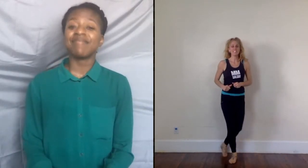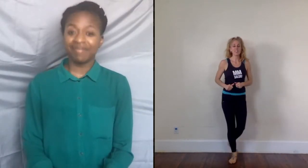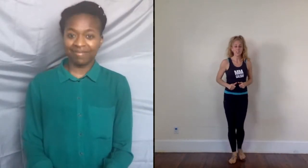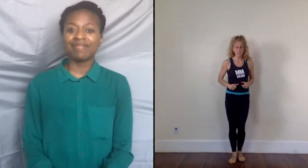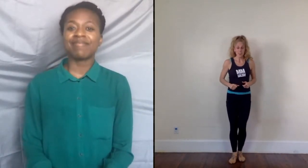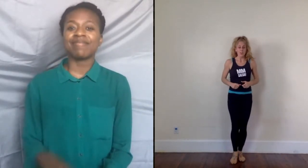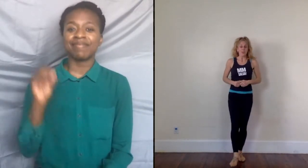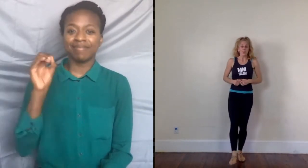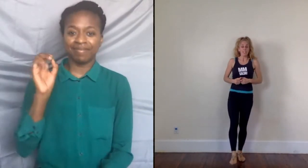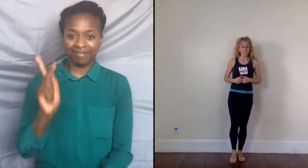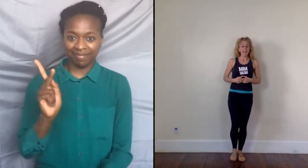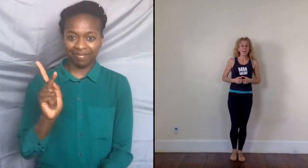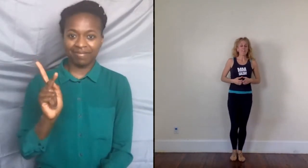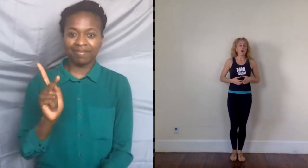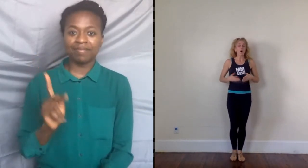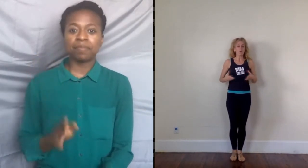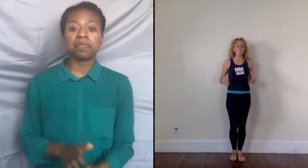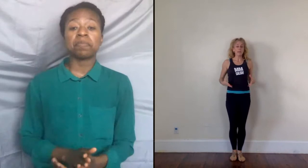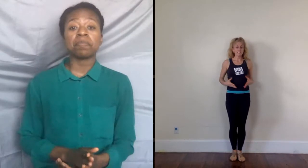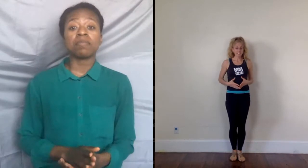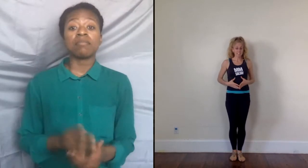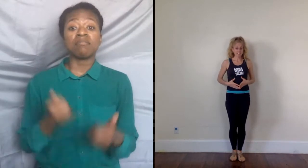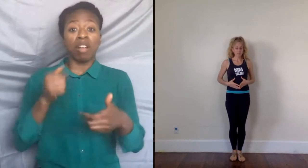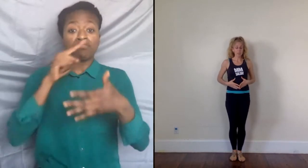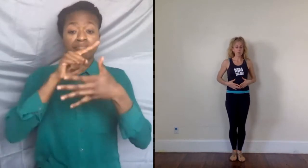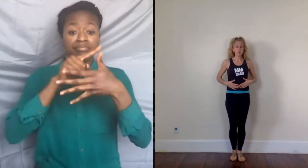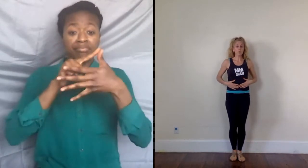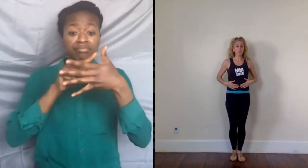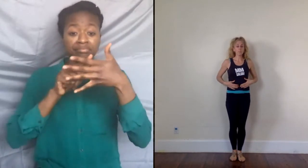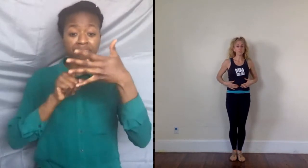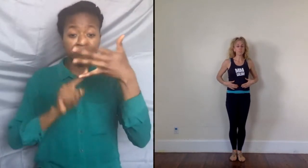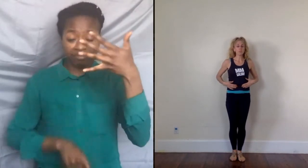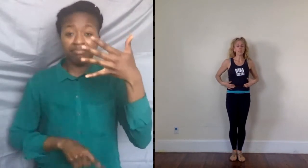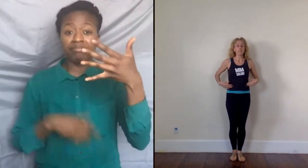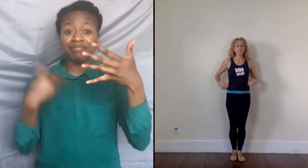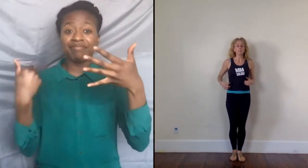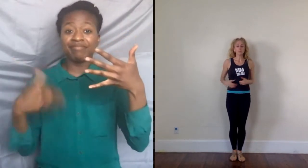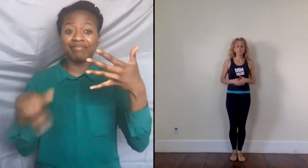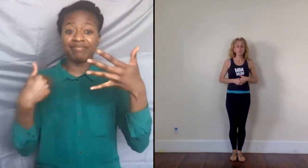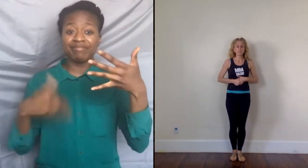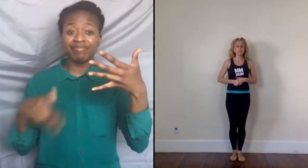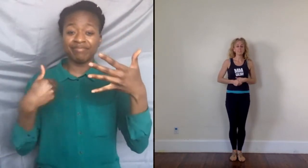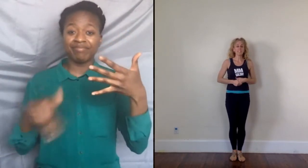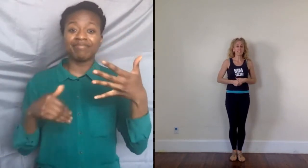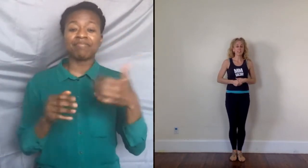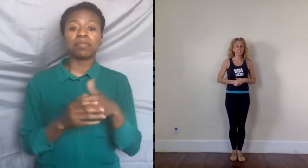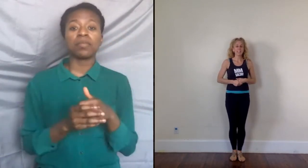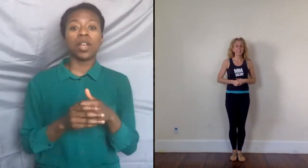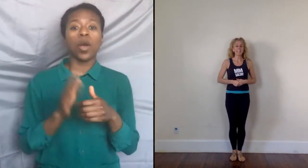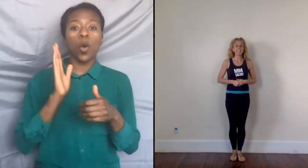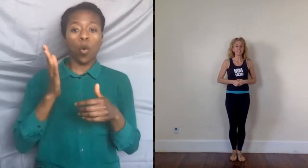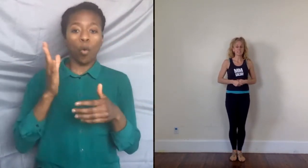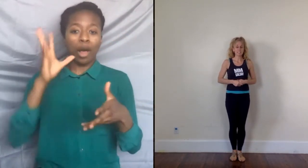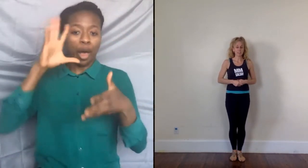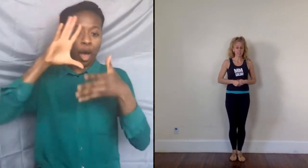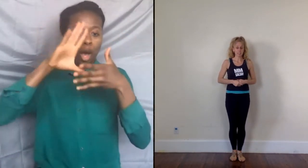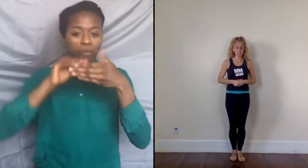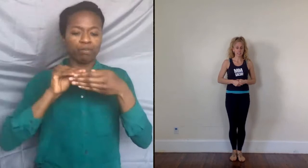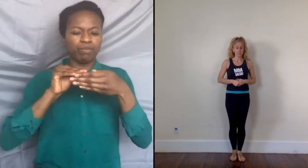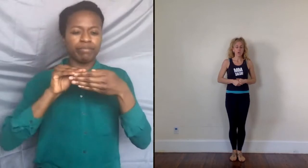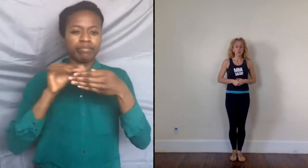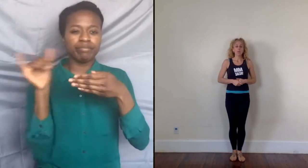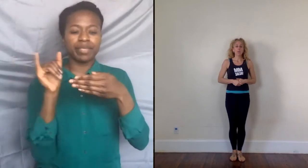Okay, so we now have a whole bunch of steps, and what we're going to do is we're going to put them together like a little